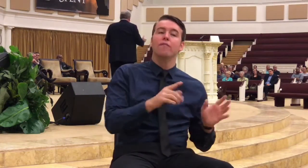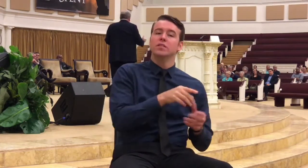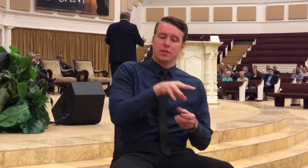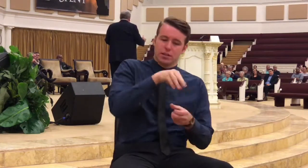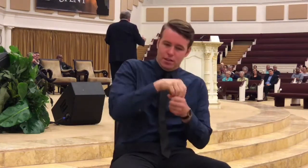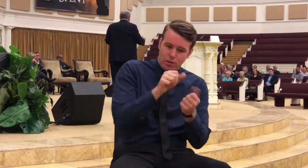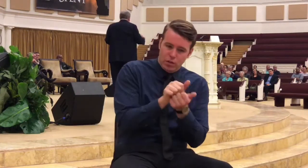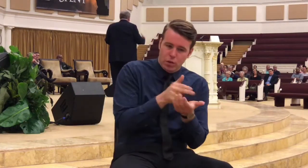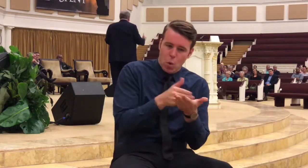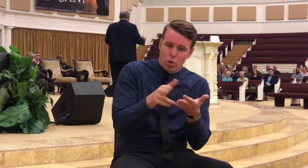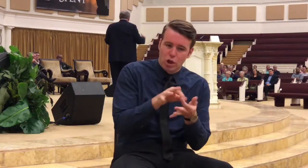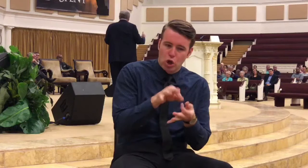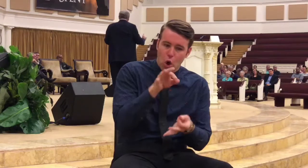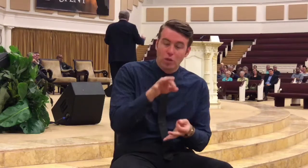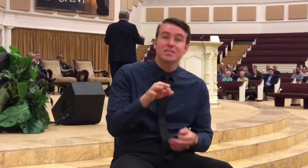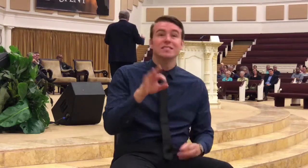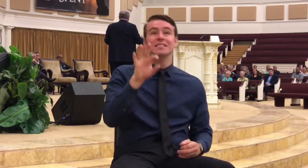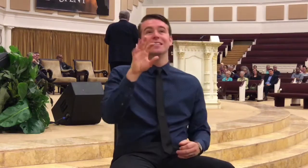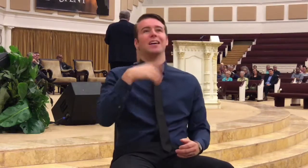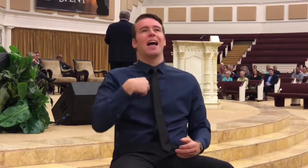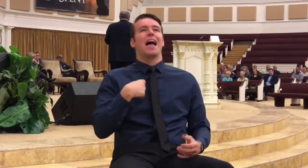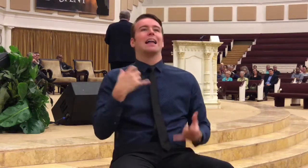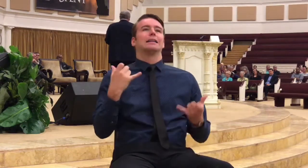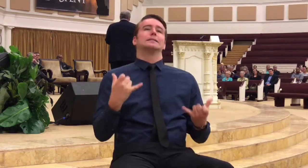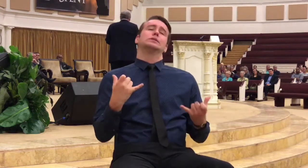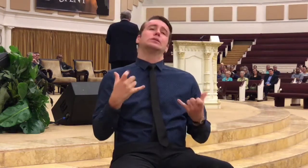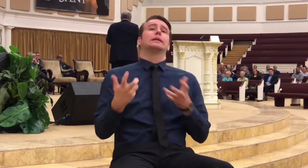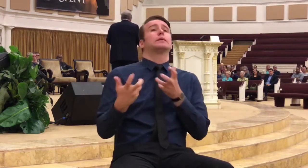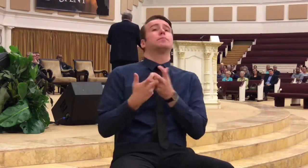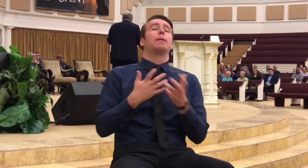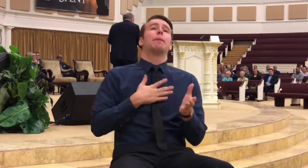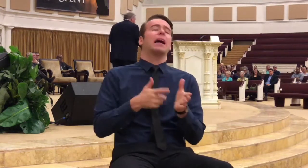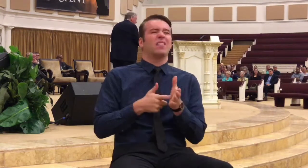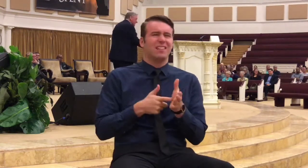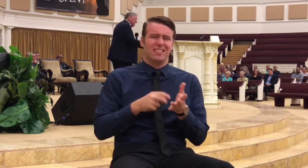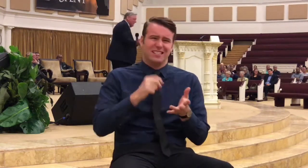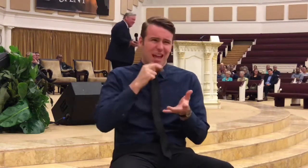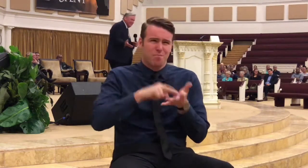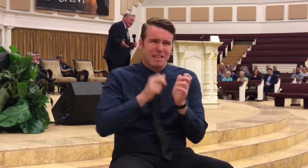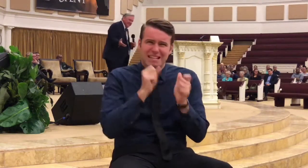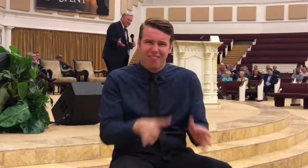the Holy Ghost, where fads and fashions mean absolutely nothing.